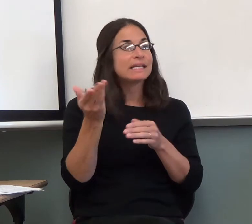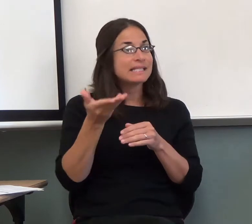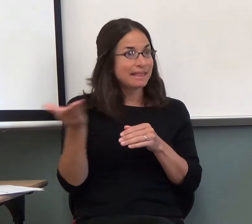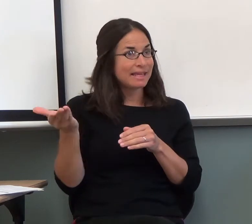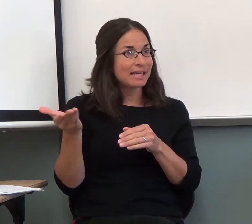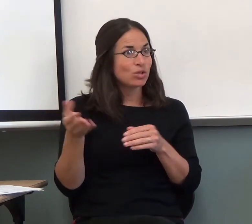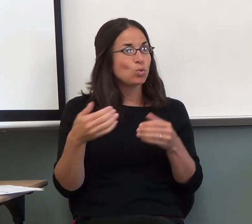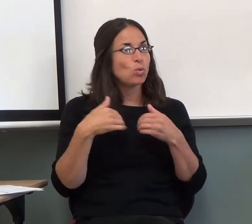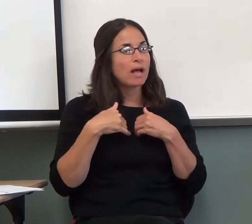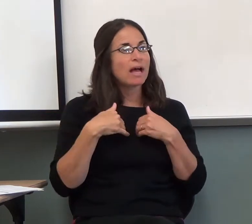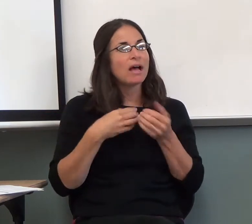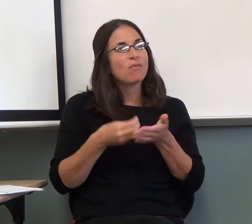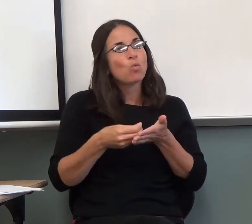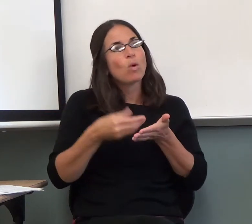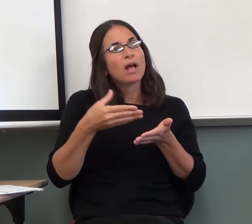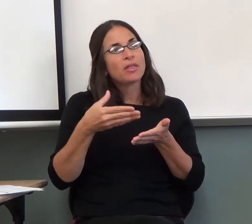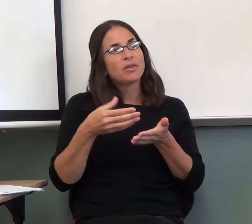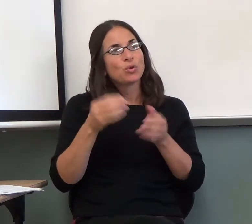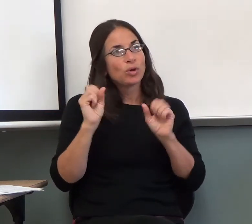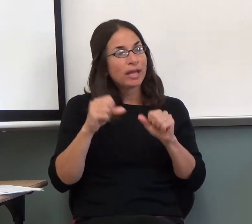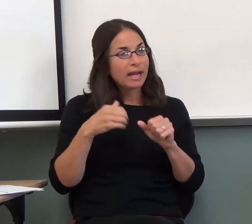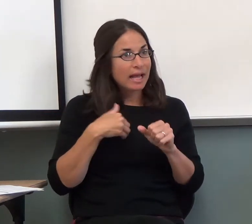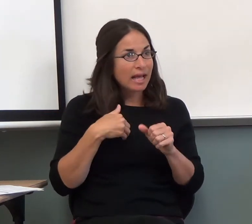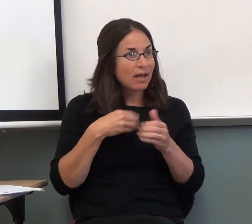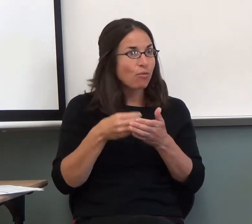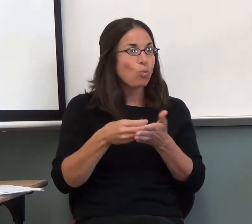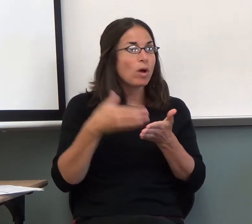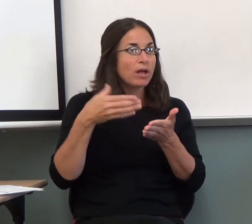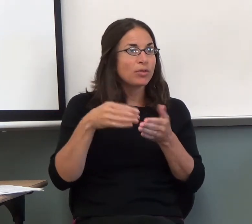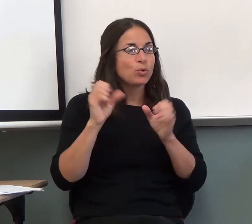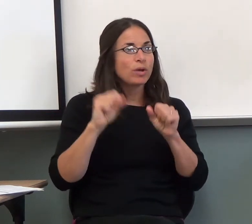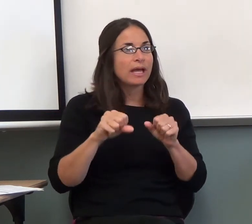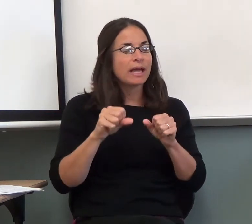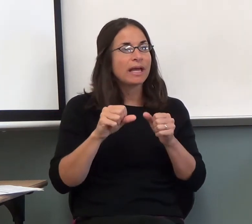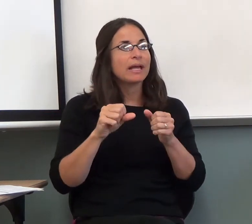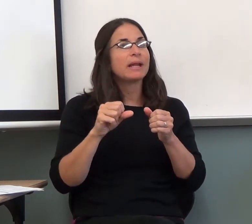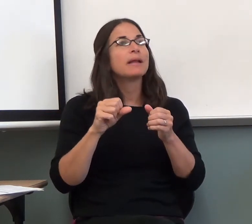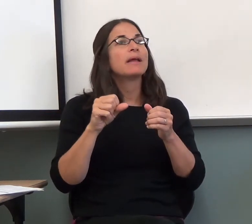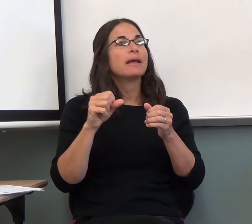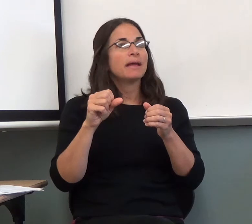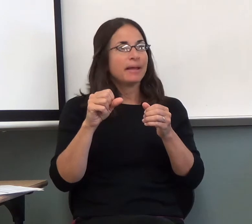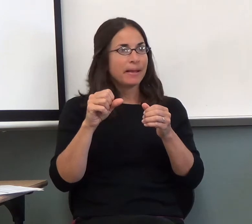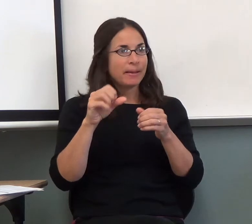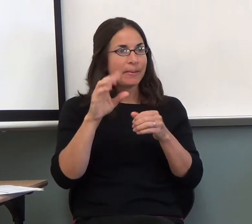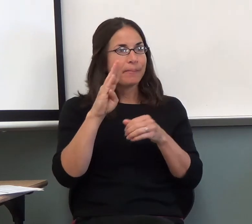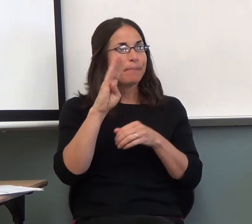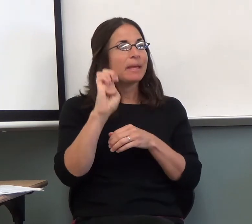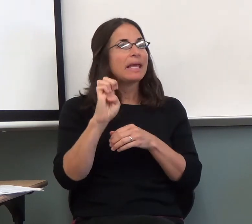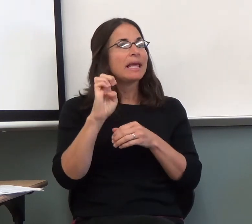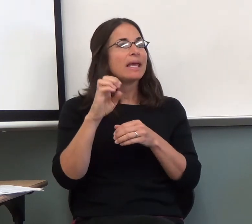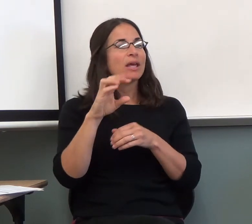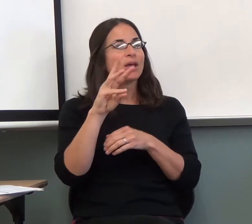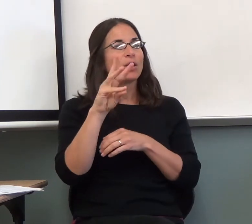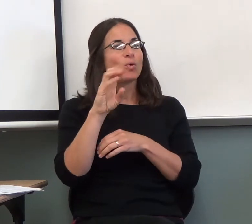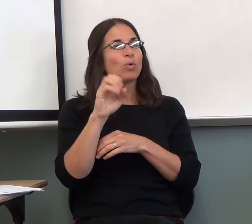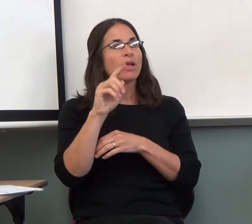have wealth, you can have wealth, you can also be wealthy. being wealthy makes the word